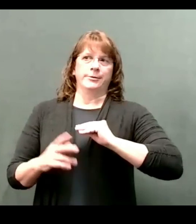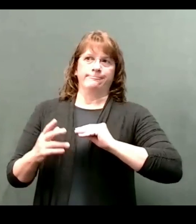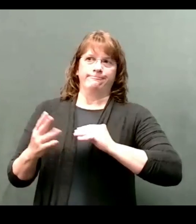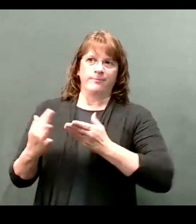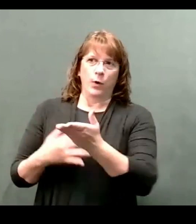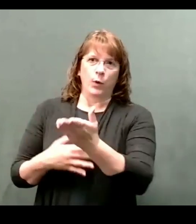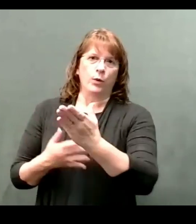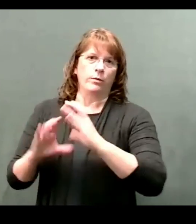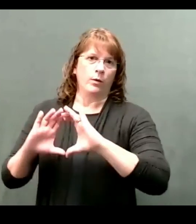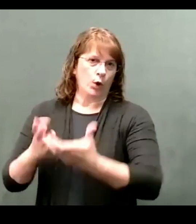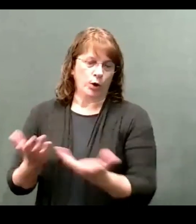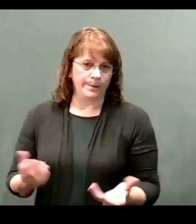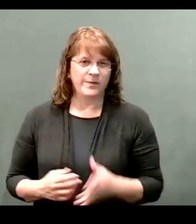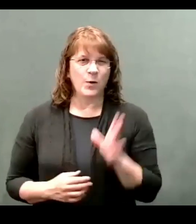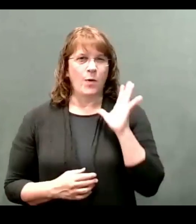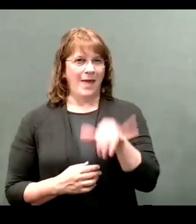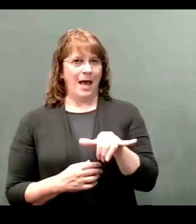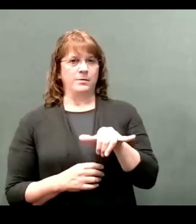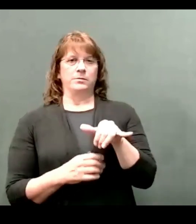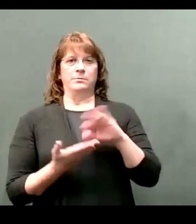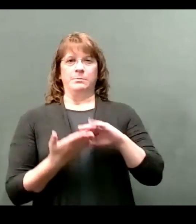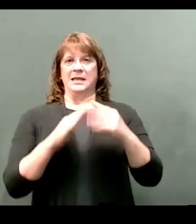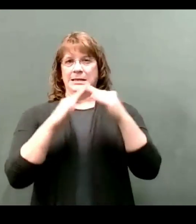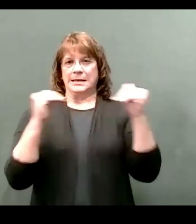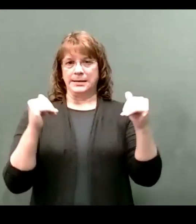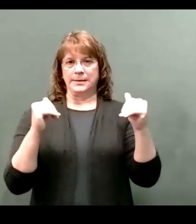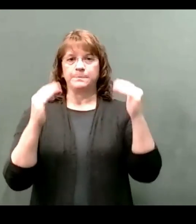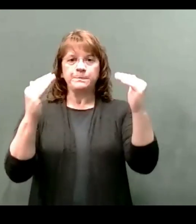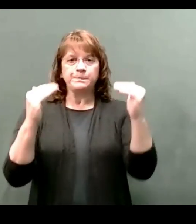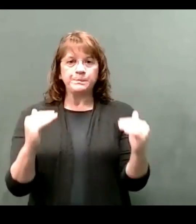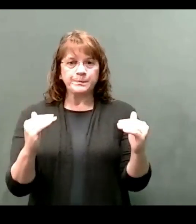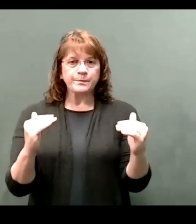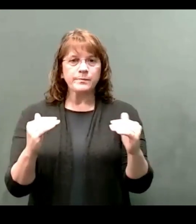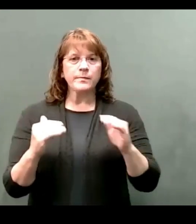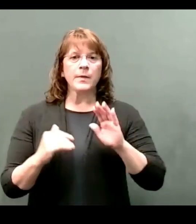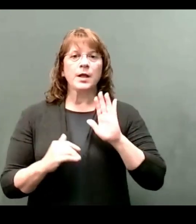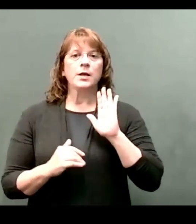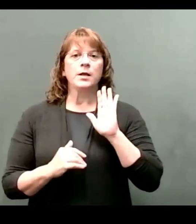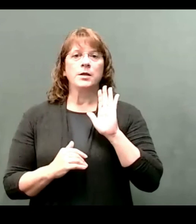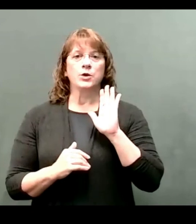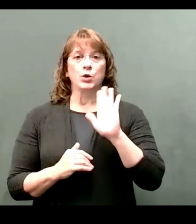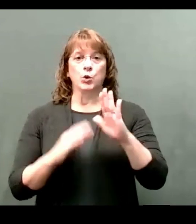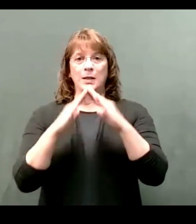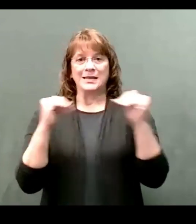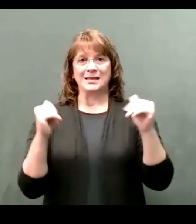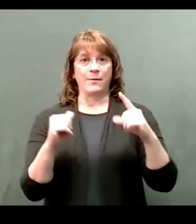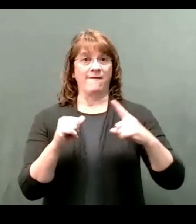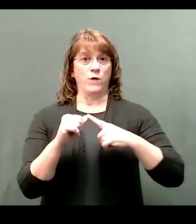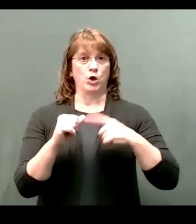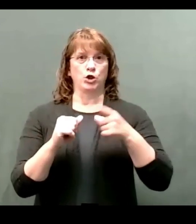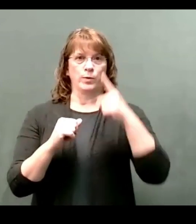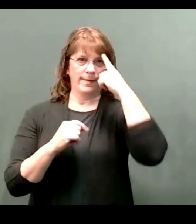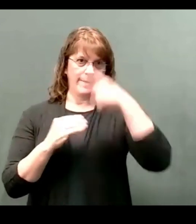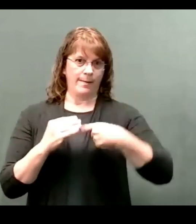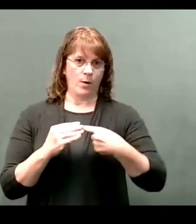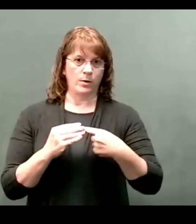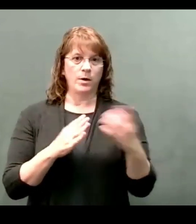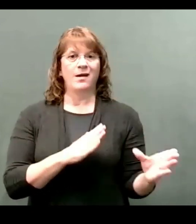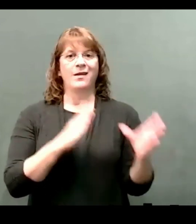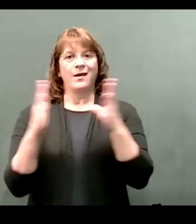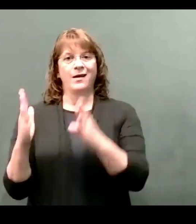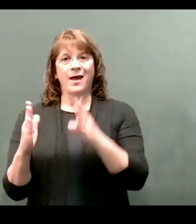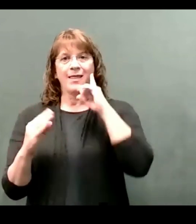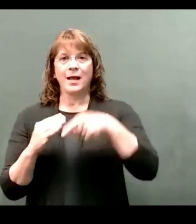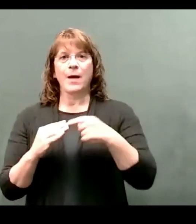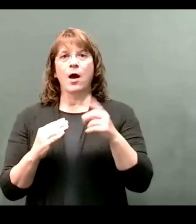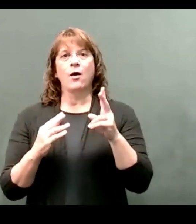world is kind of what we're thinking about here. And so here, your system is the first thing that we would like you to consider. And then